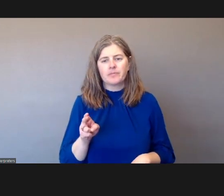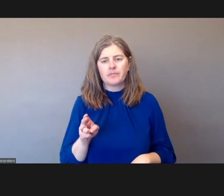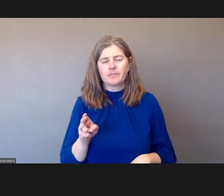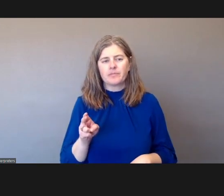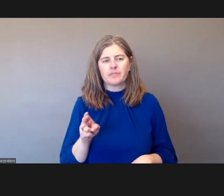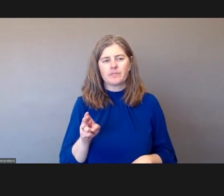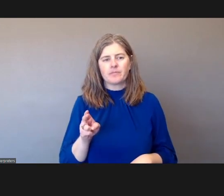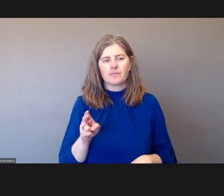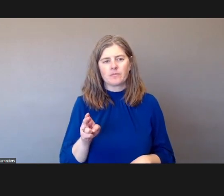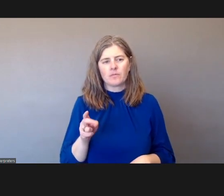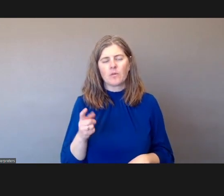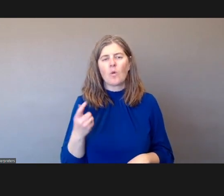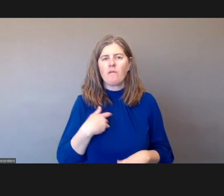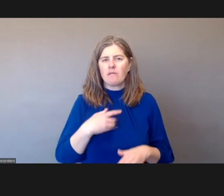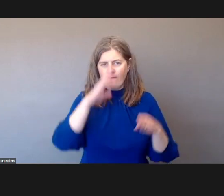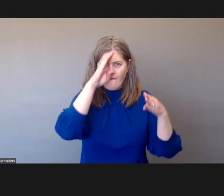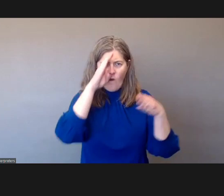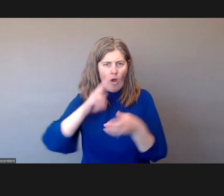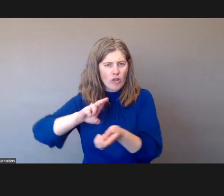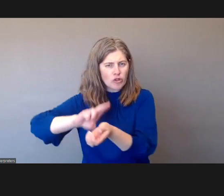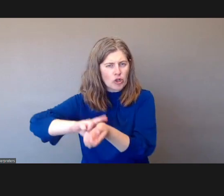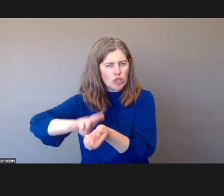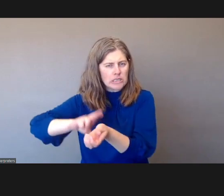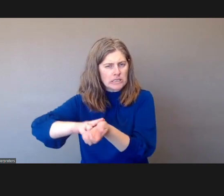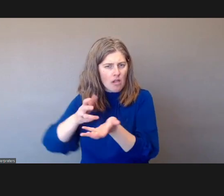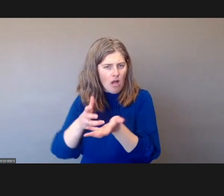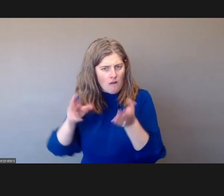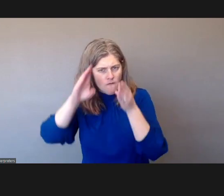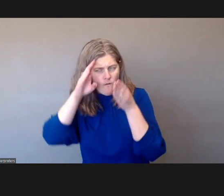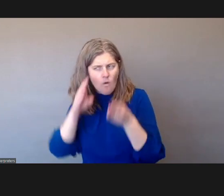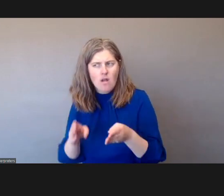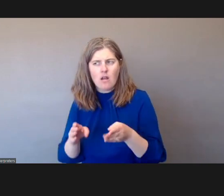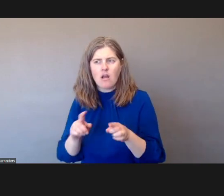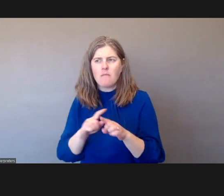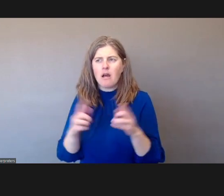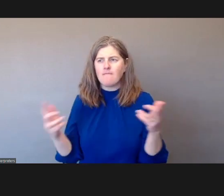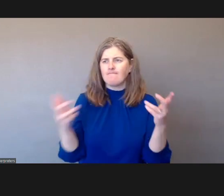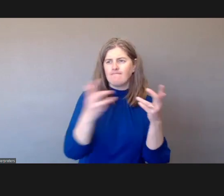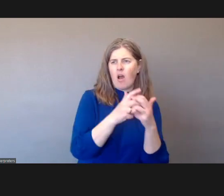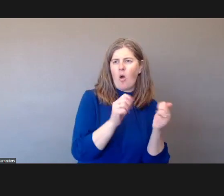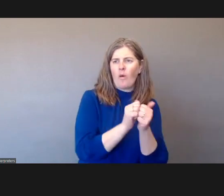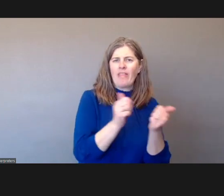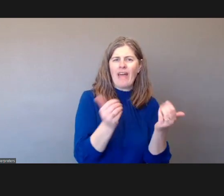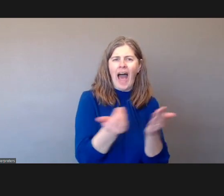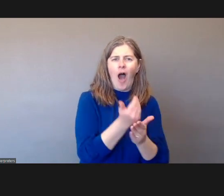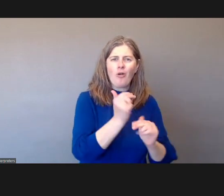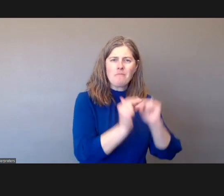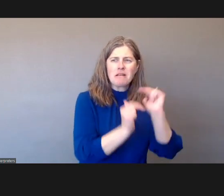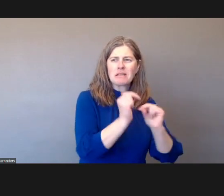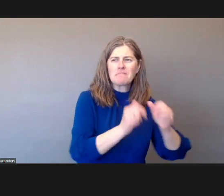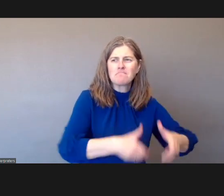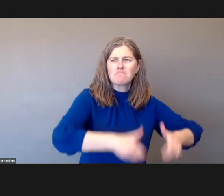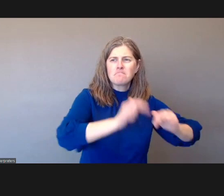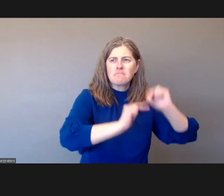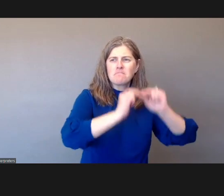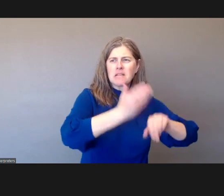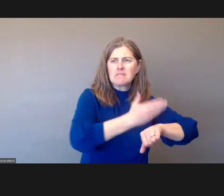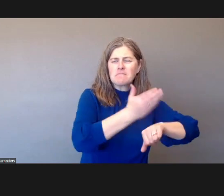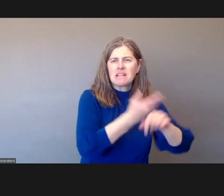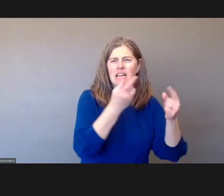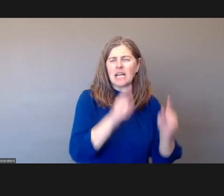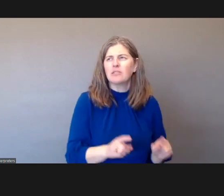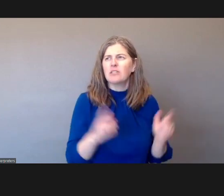we've been talking about nurse staffing a fair amount, hadn't put it together with the new, the cranes up. And I should